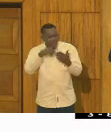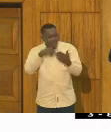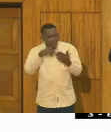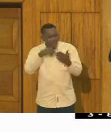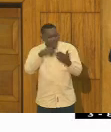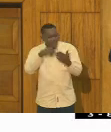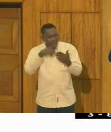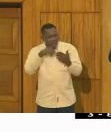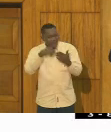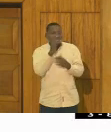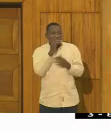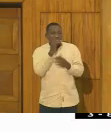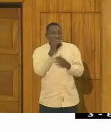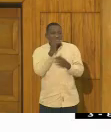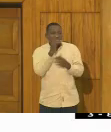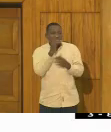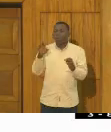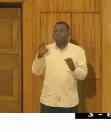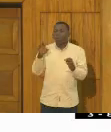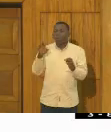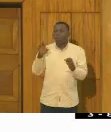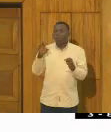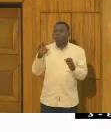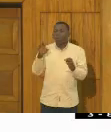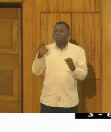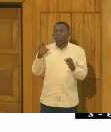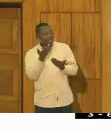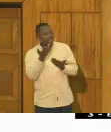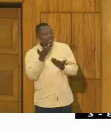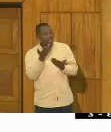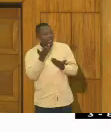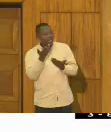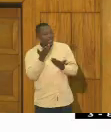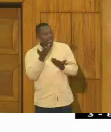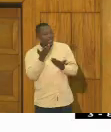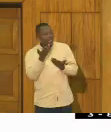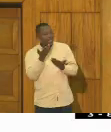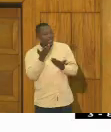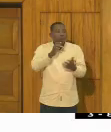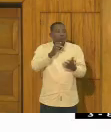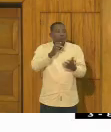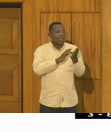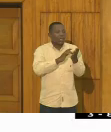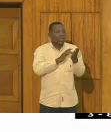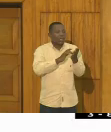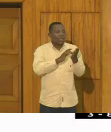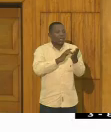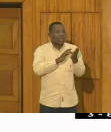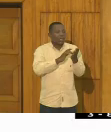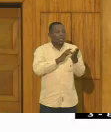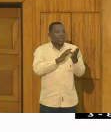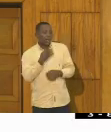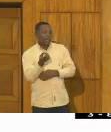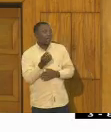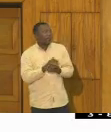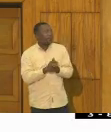that were around $50 cost, that were the most vaccines that were accepted by the participants.